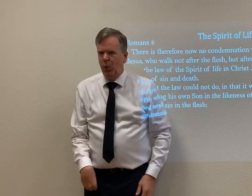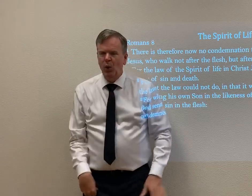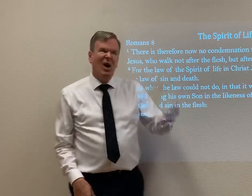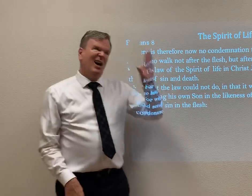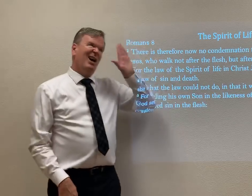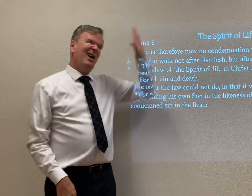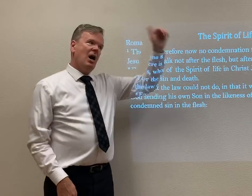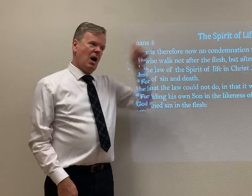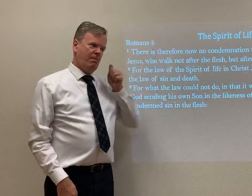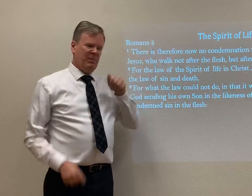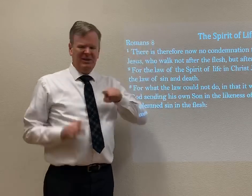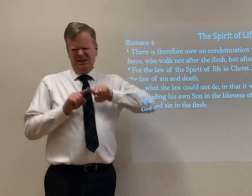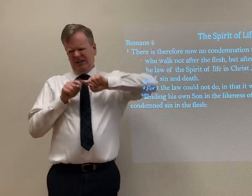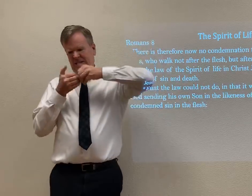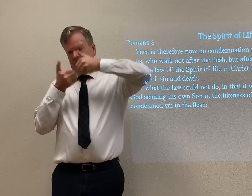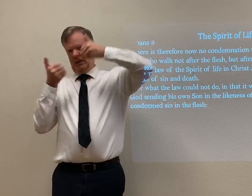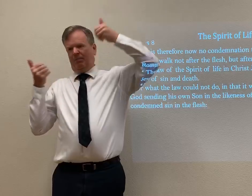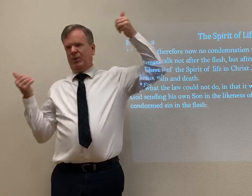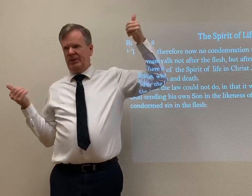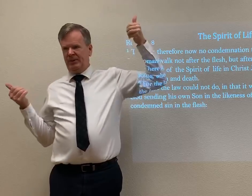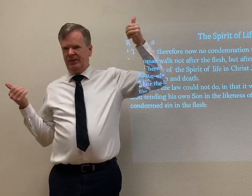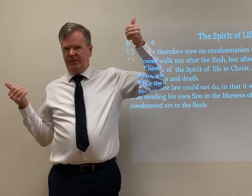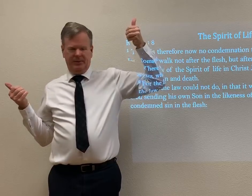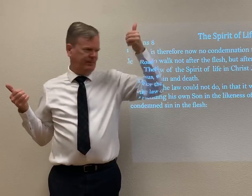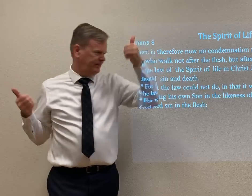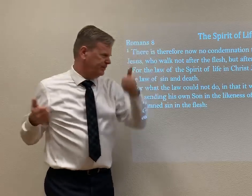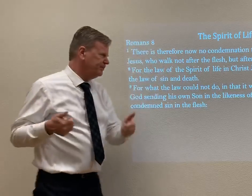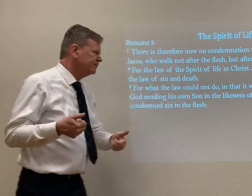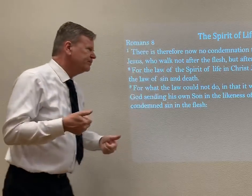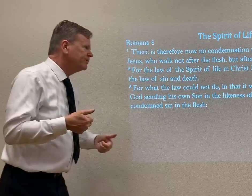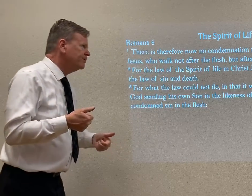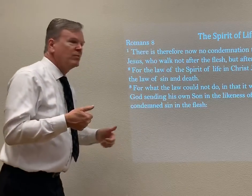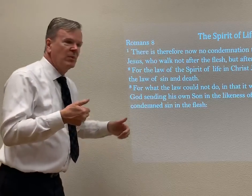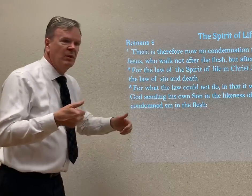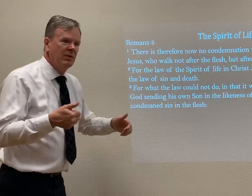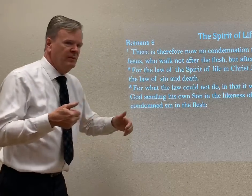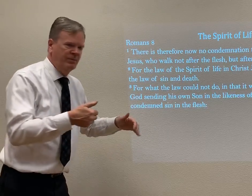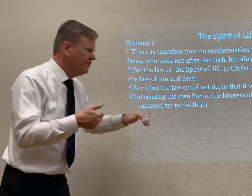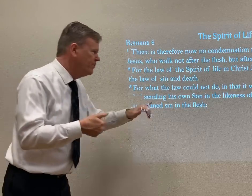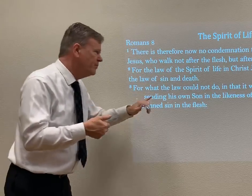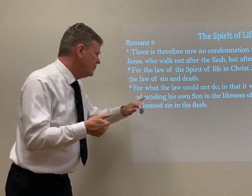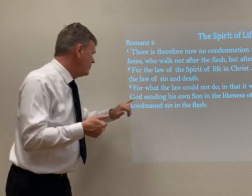because the law of the flesh and the law of sin and death is not going to help me. Okay.